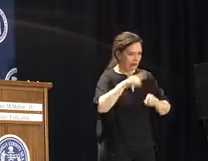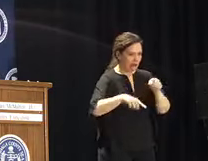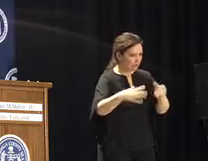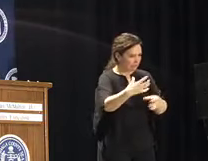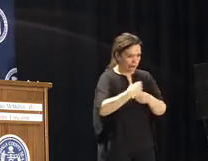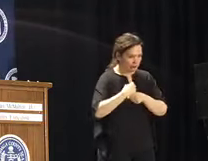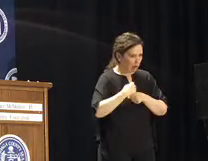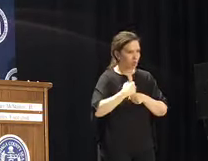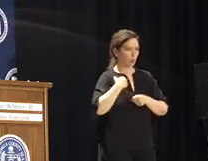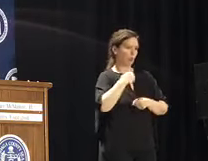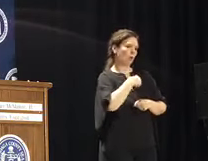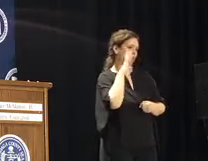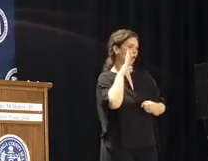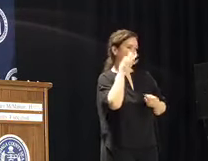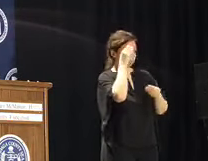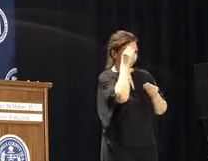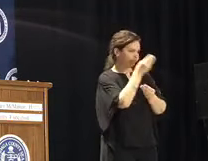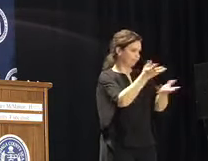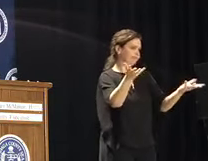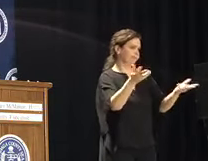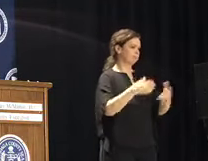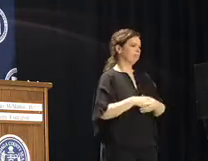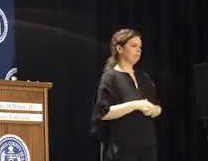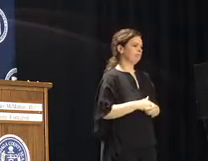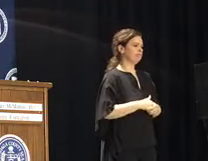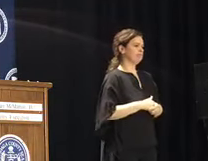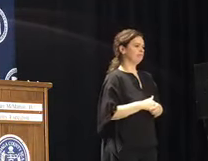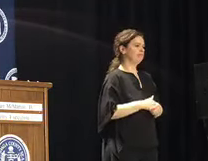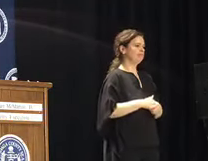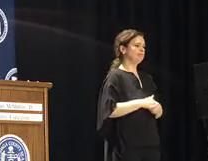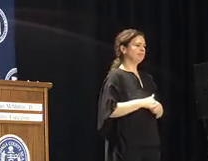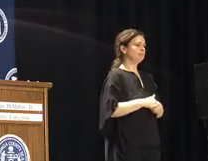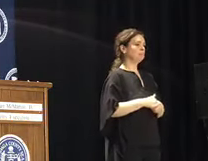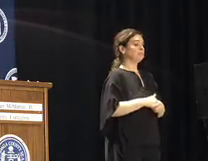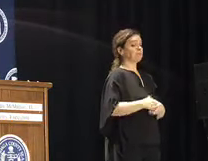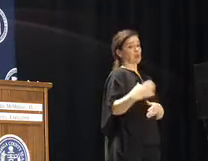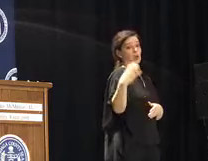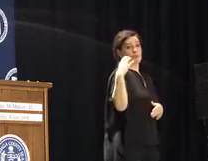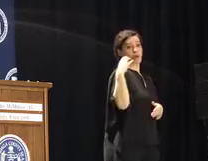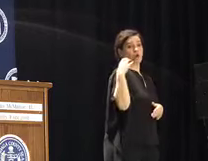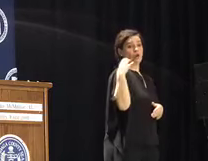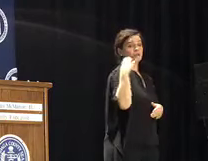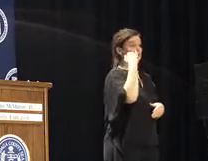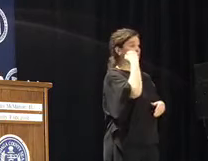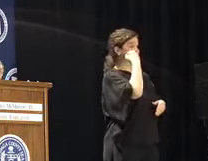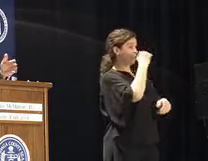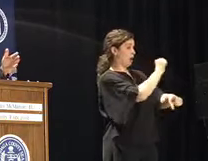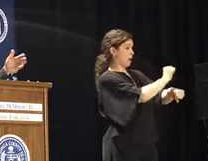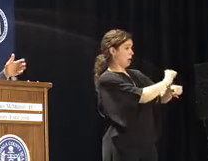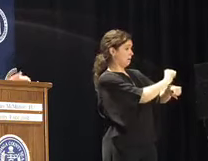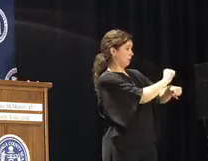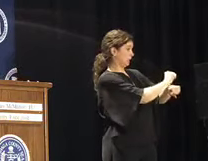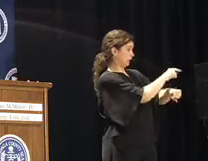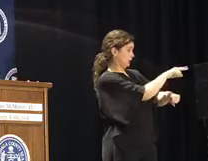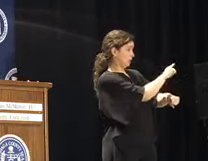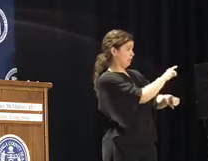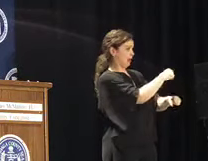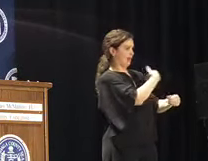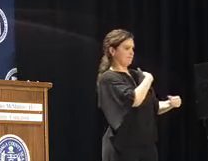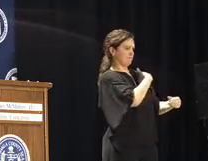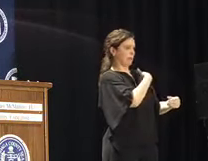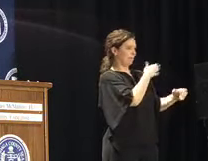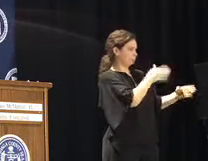building, and there is a chance that you may have walked by them or they may have been this or that. These